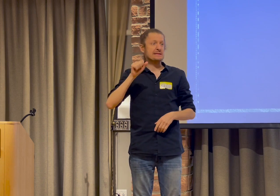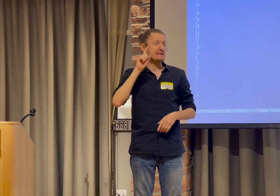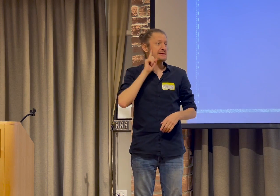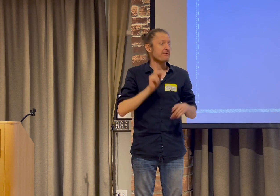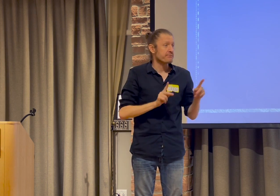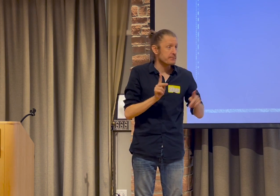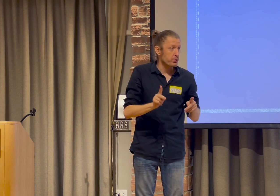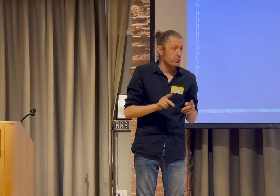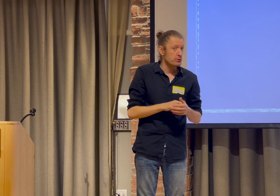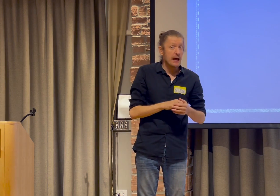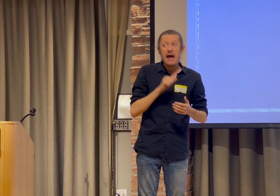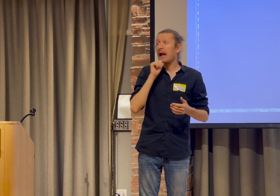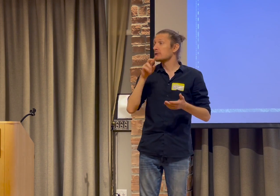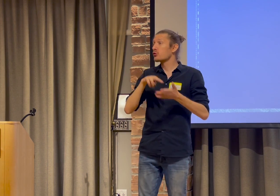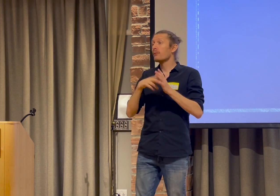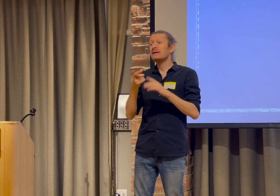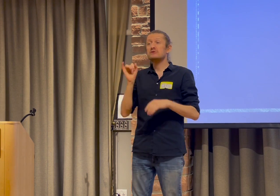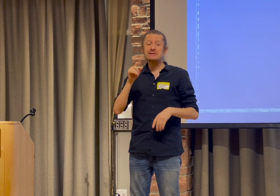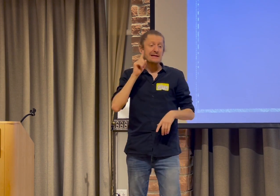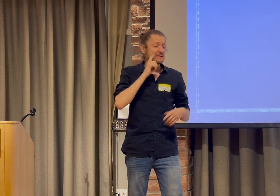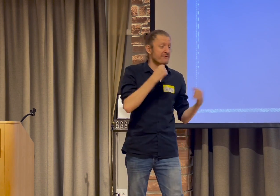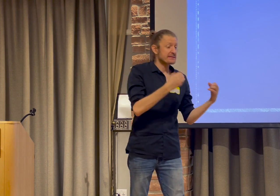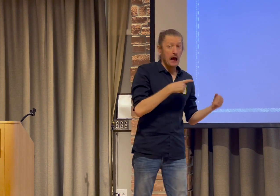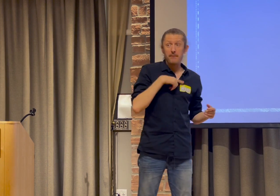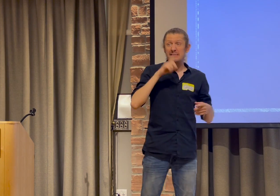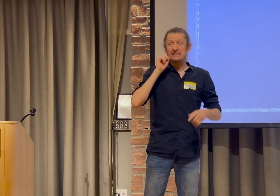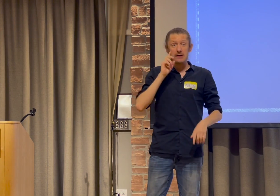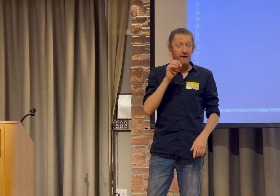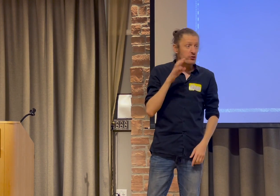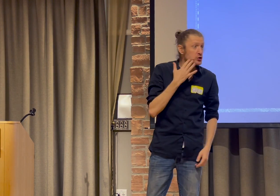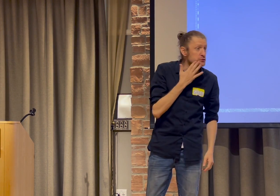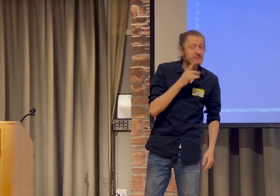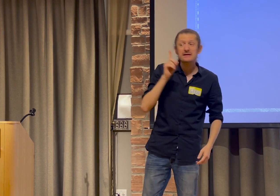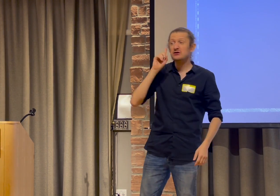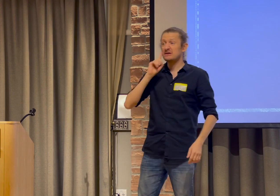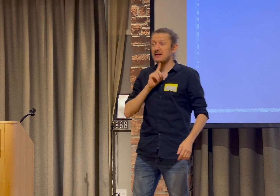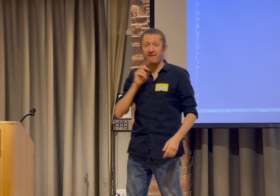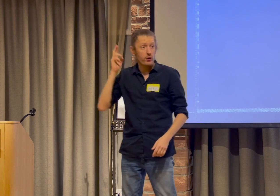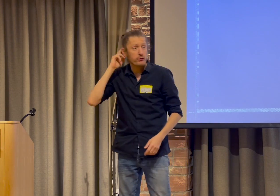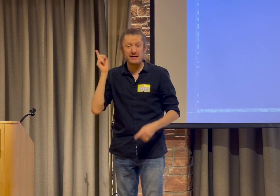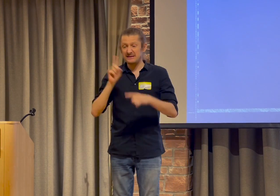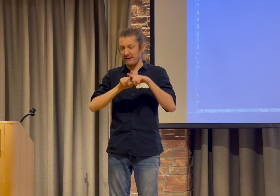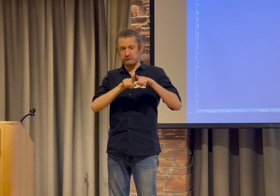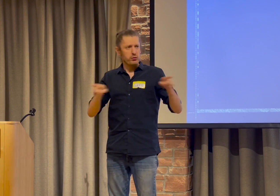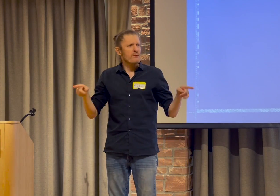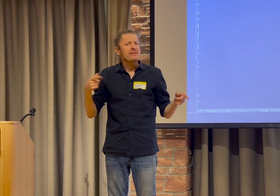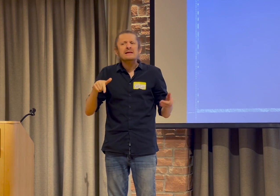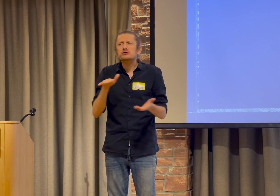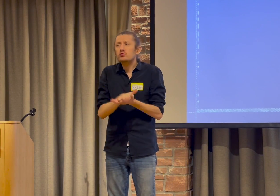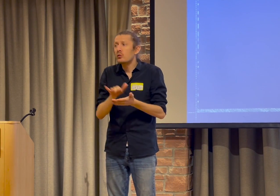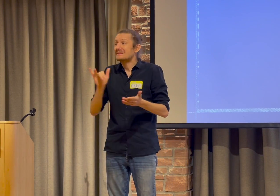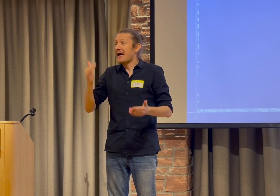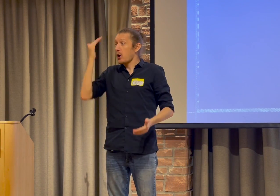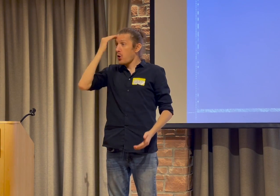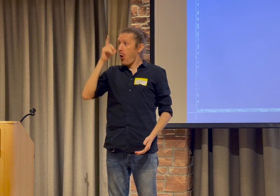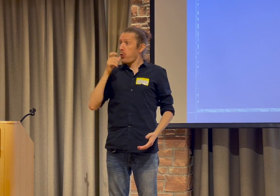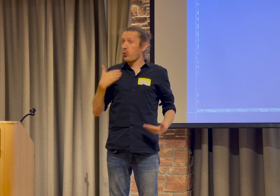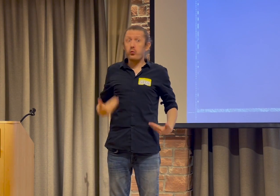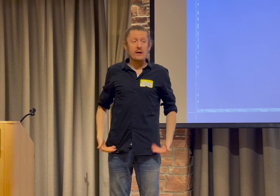You can consider schools that focus on the needs of deaf people. There are deaf people with